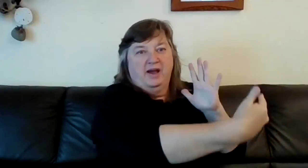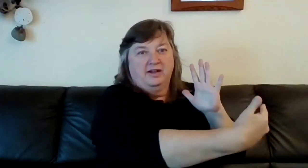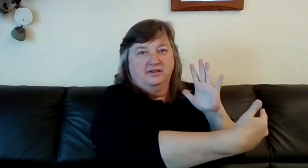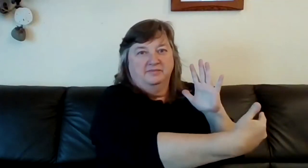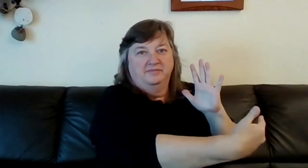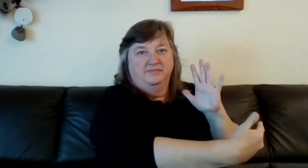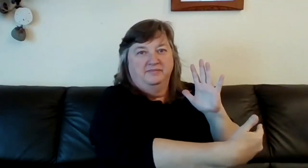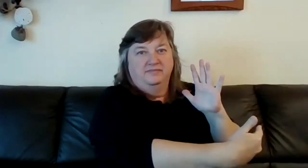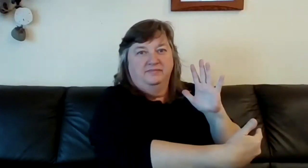back.